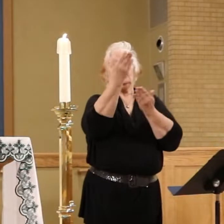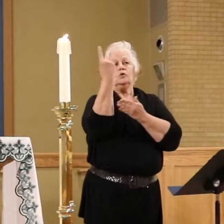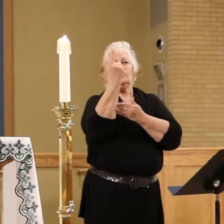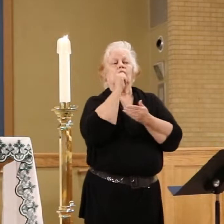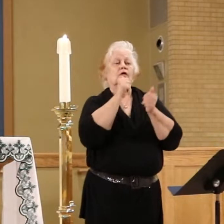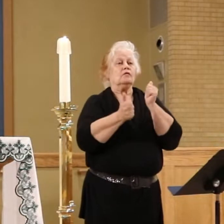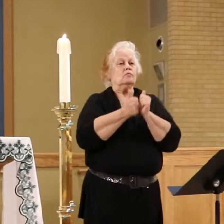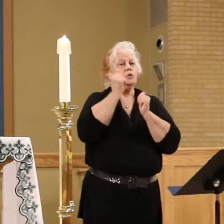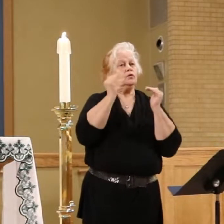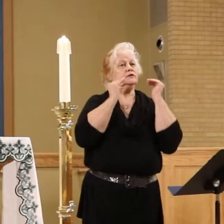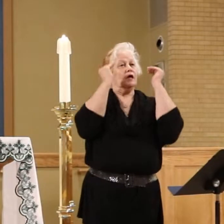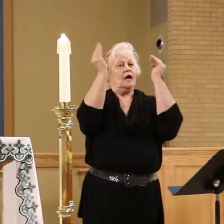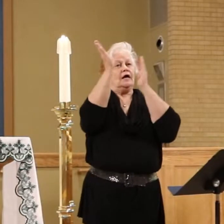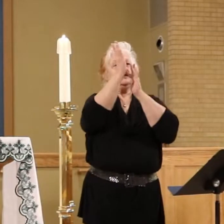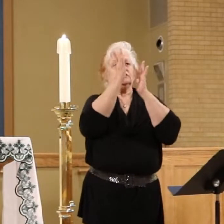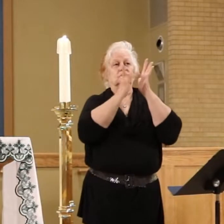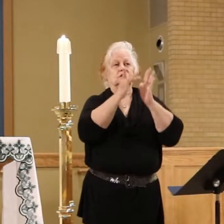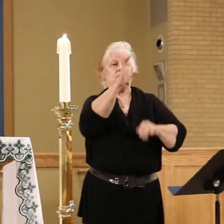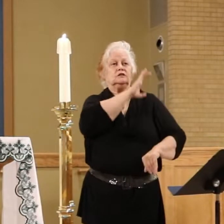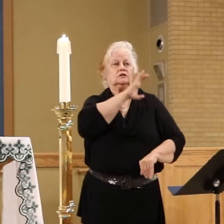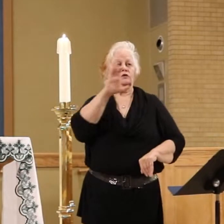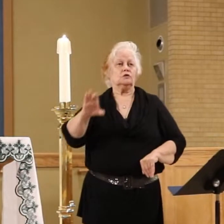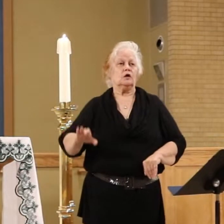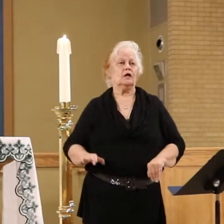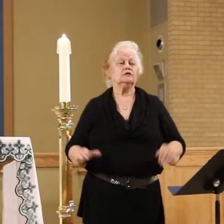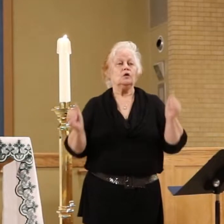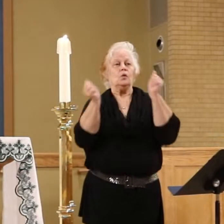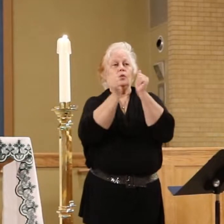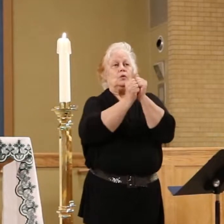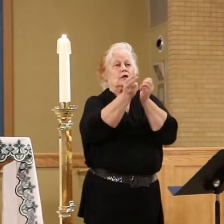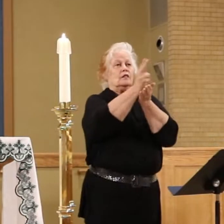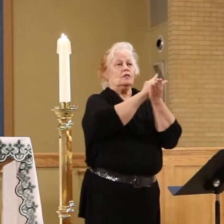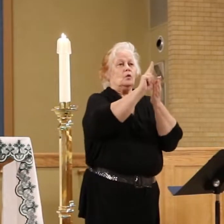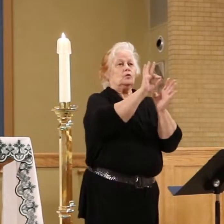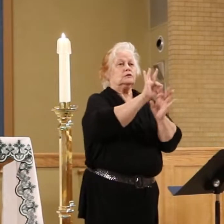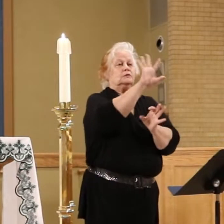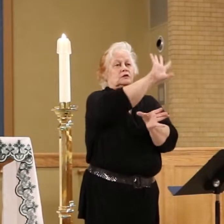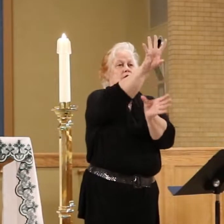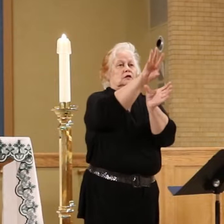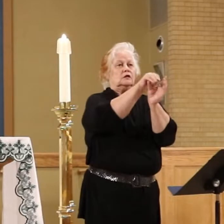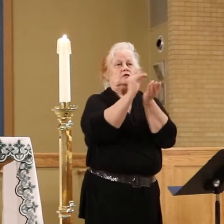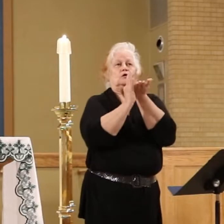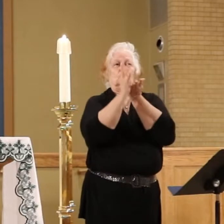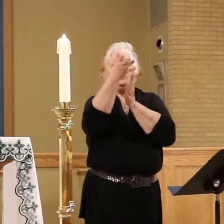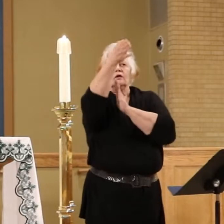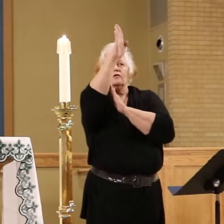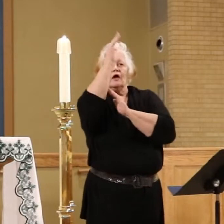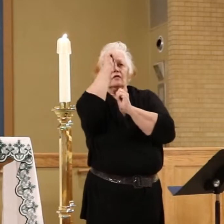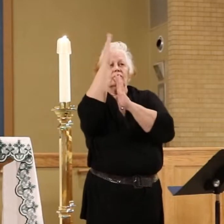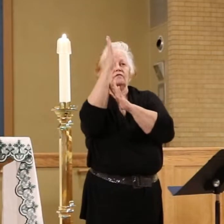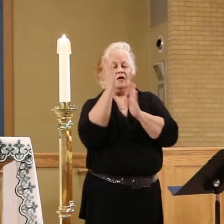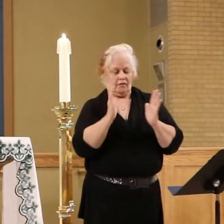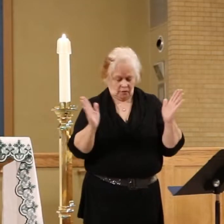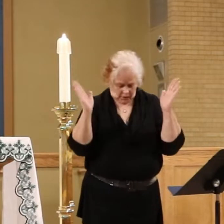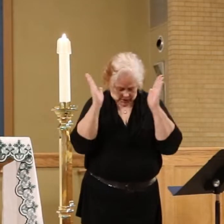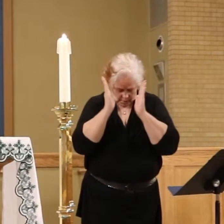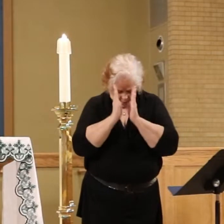the Most High, Jesus Christ, with the Holy Spirit, in the glory of God the Father.